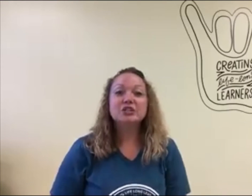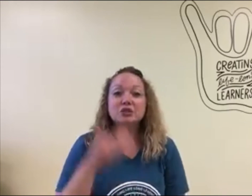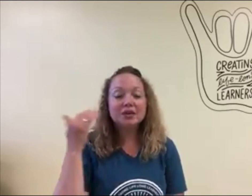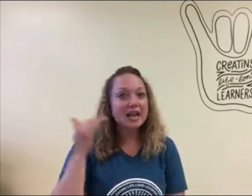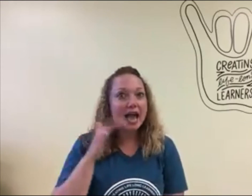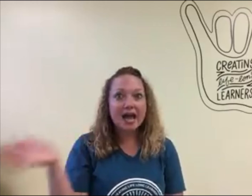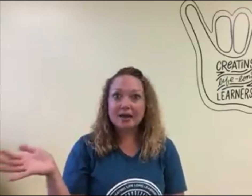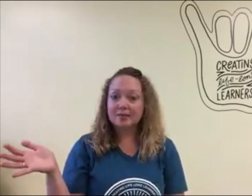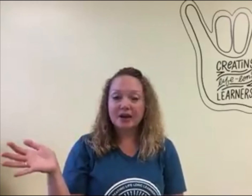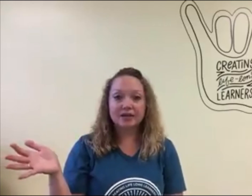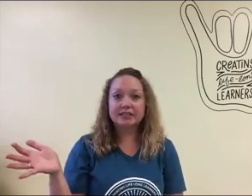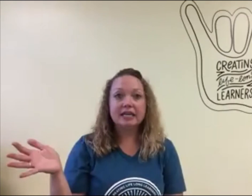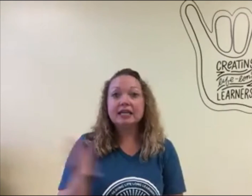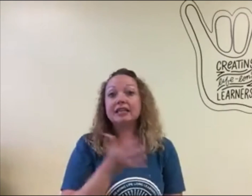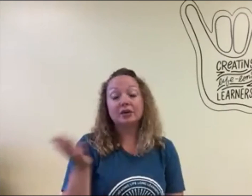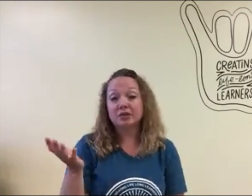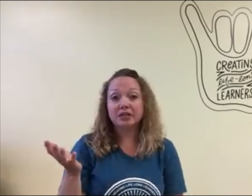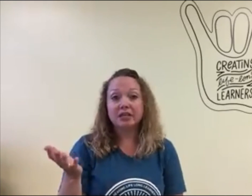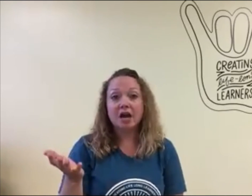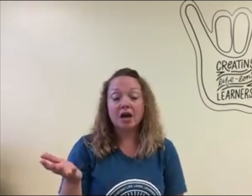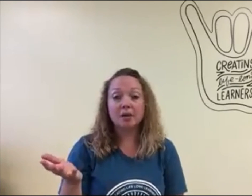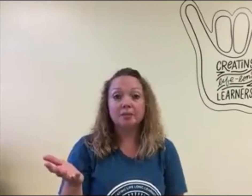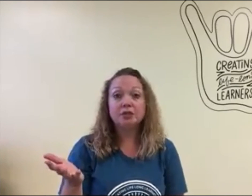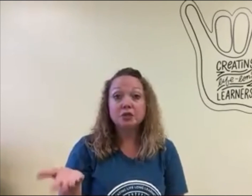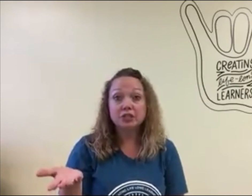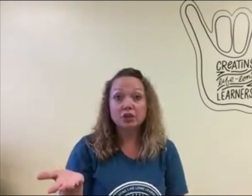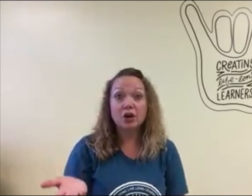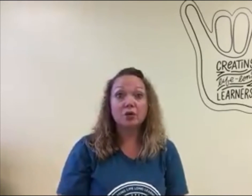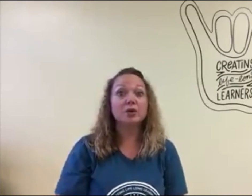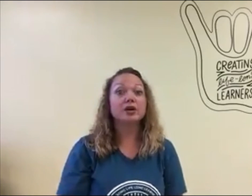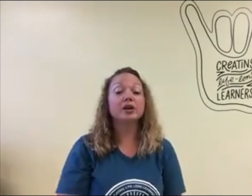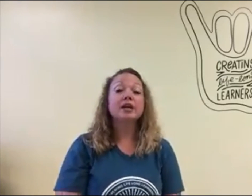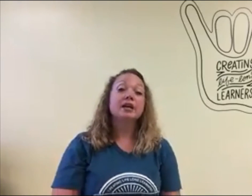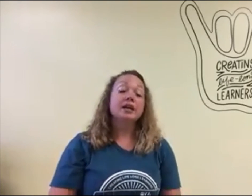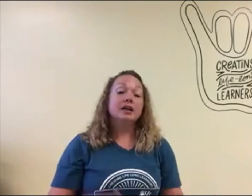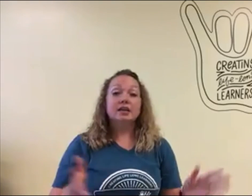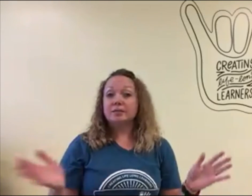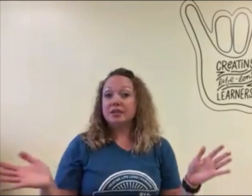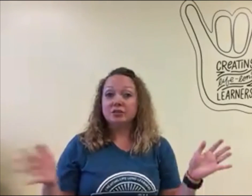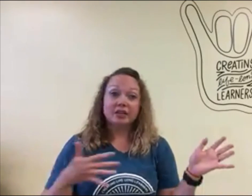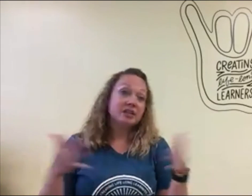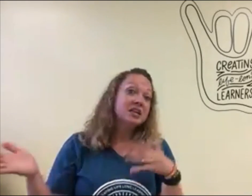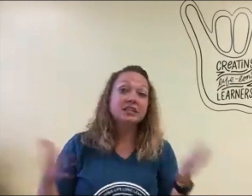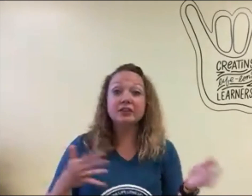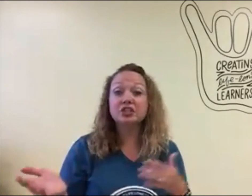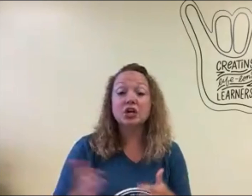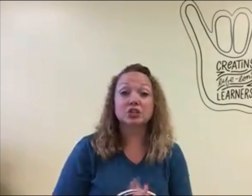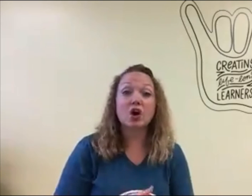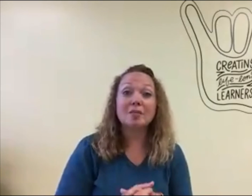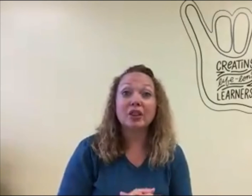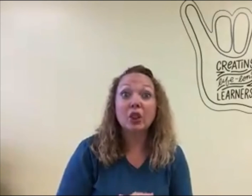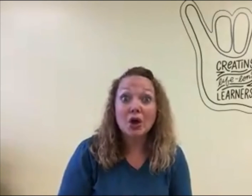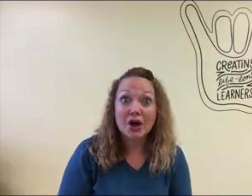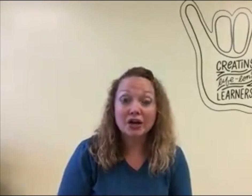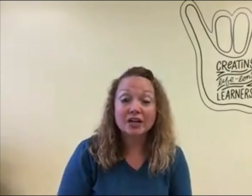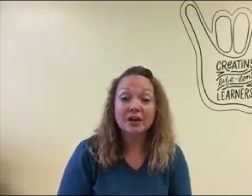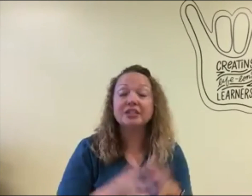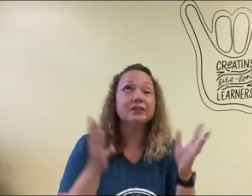add, parents, anything really to this song. We're gonna be doing different songs all month long, or different animals all